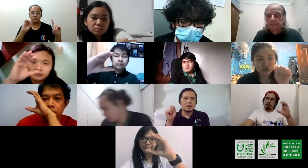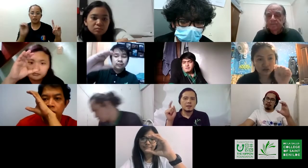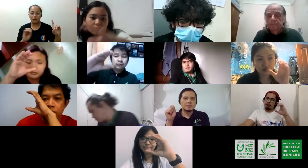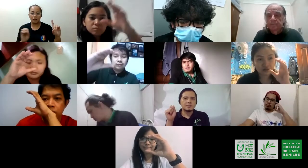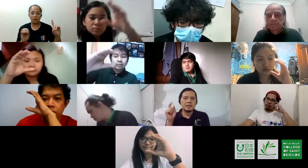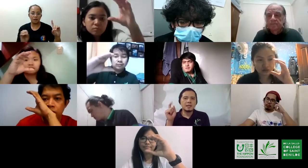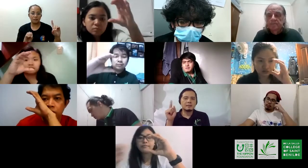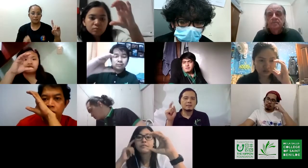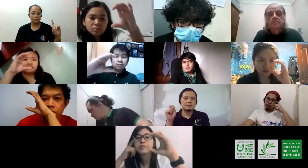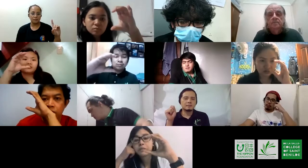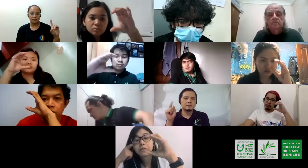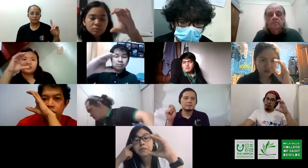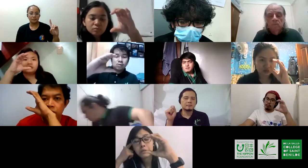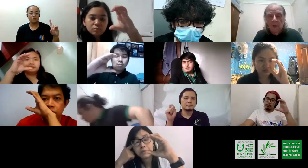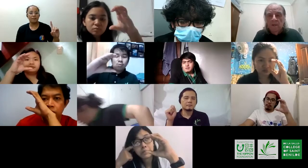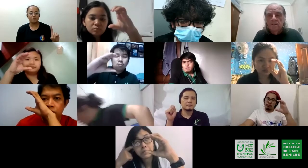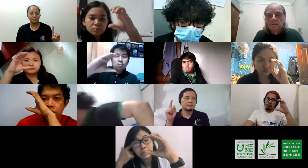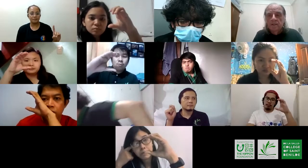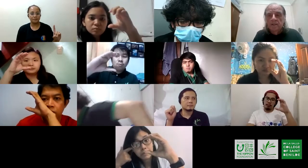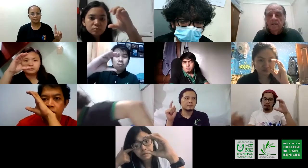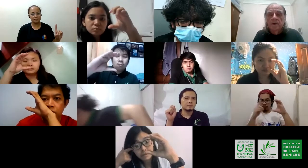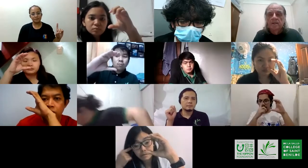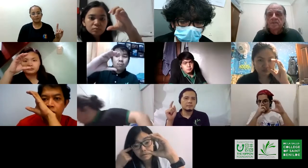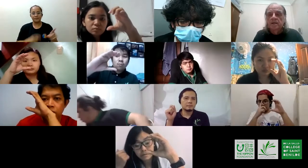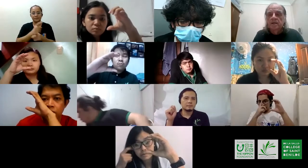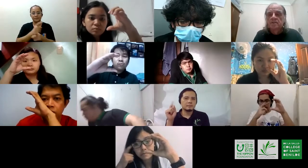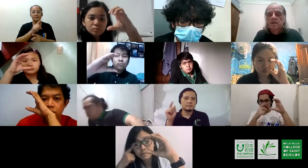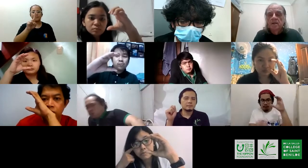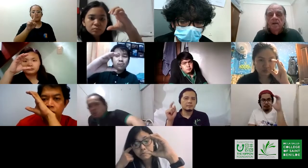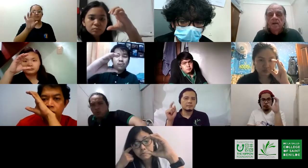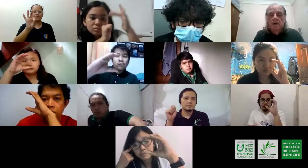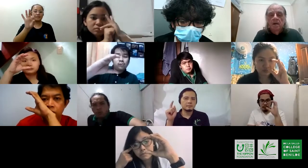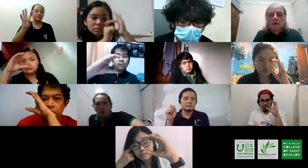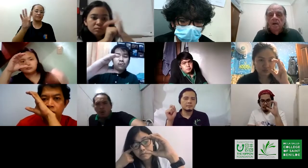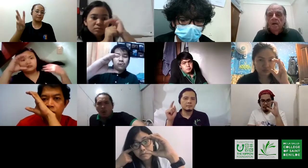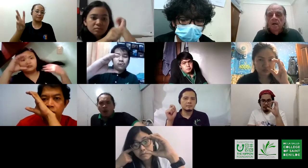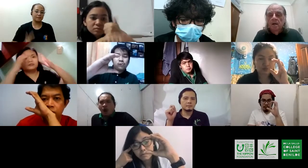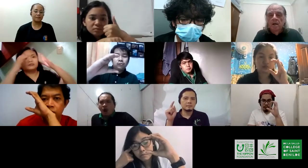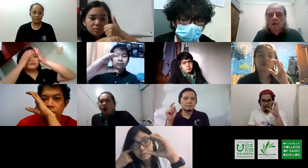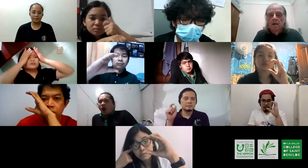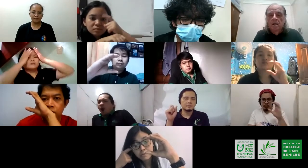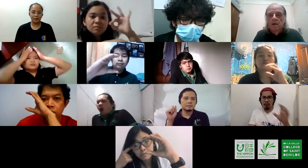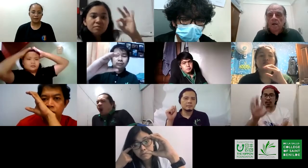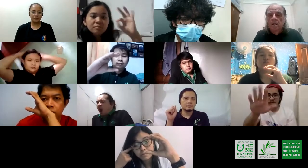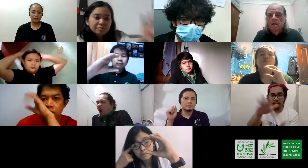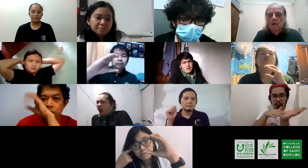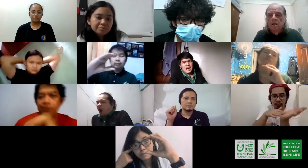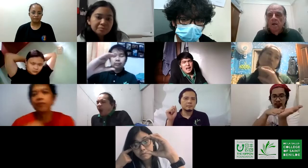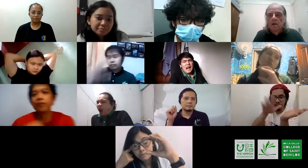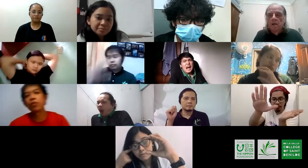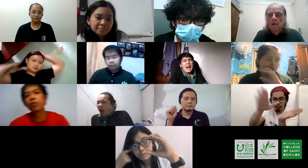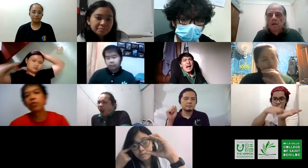the Deaf was established in A. 1976, B. 1986, C.